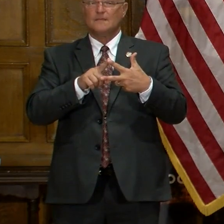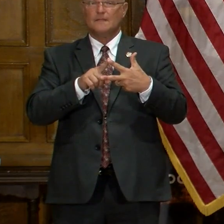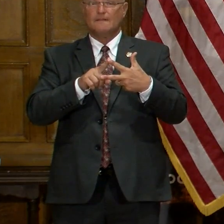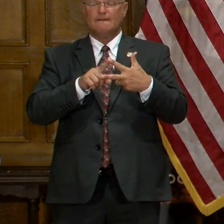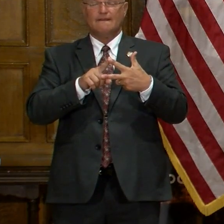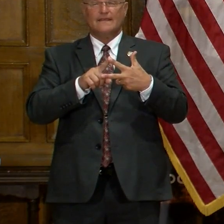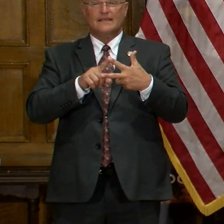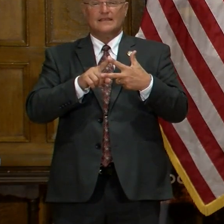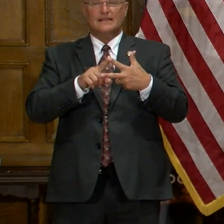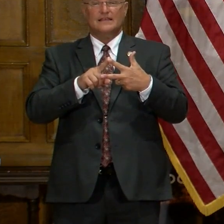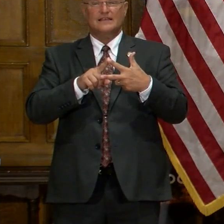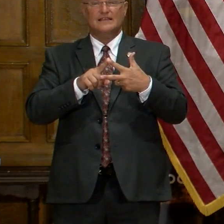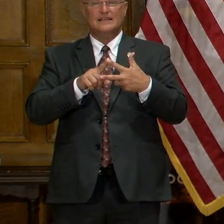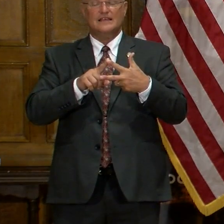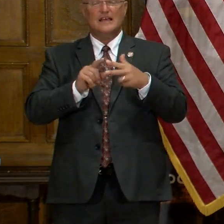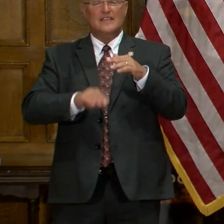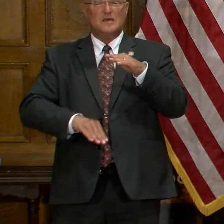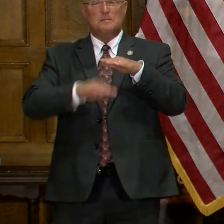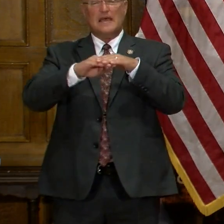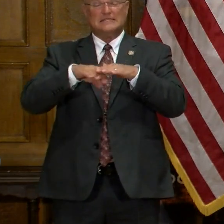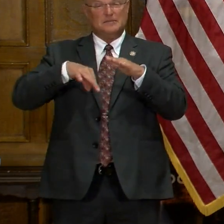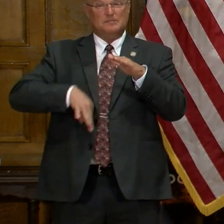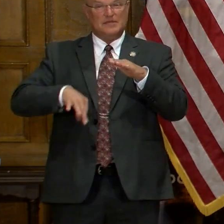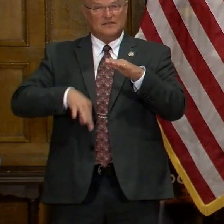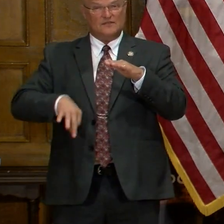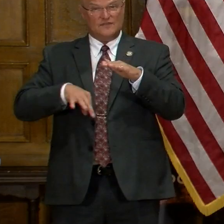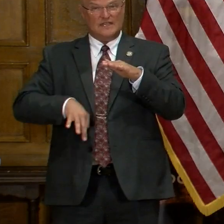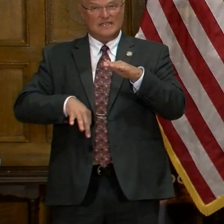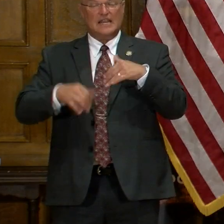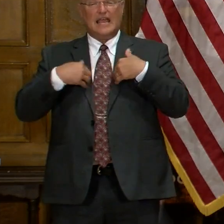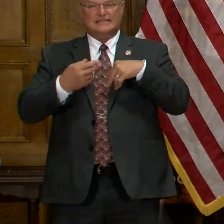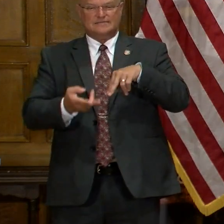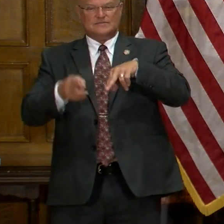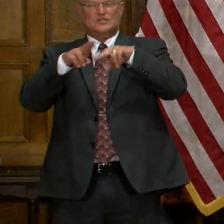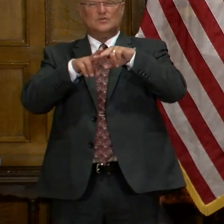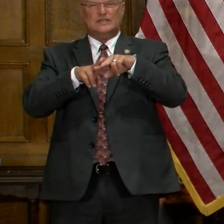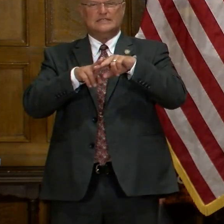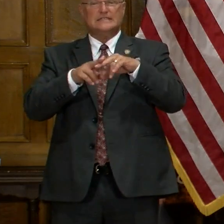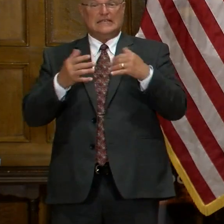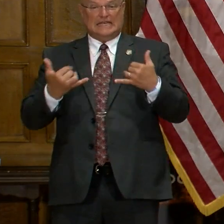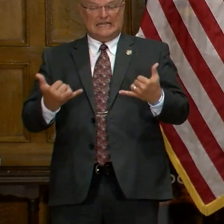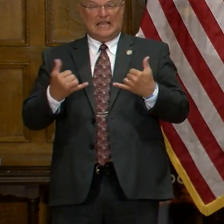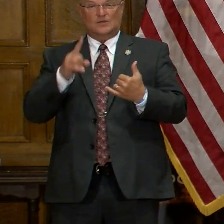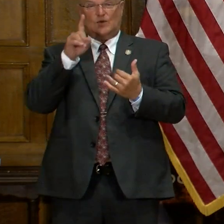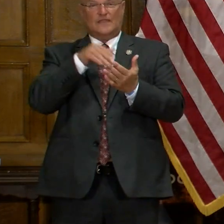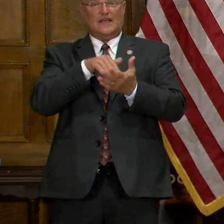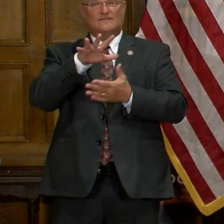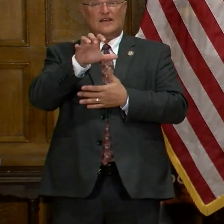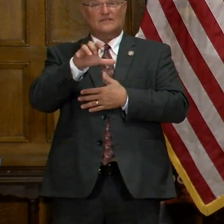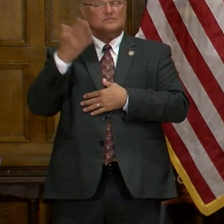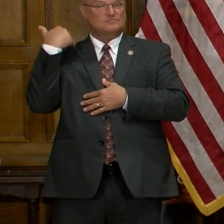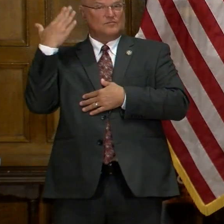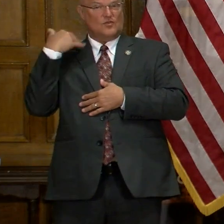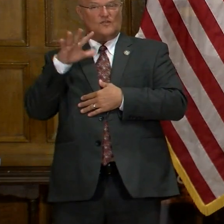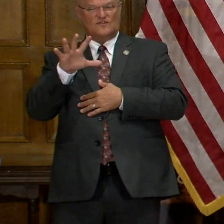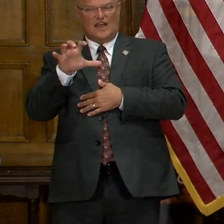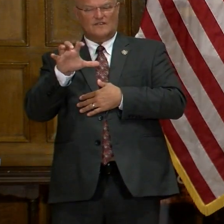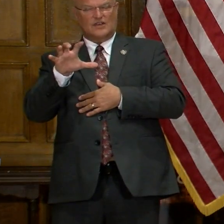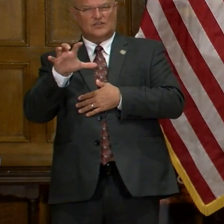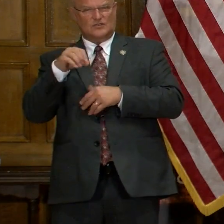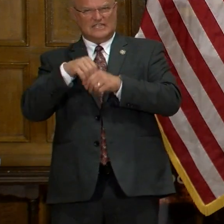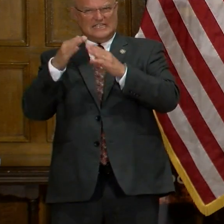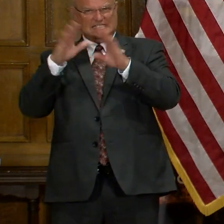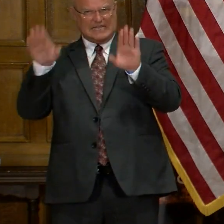as Governor mentioned, the maximum benefit has increased from $500 per household to $1,500 per